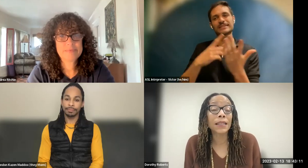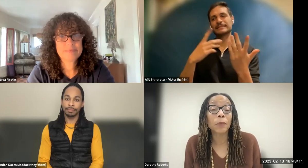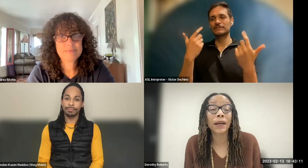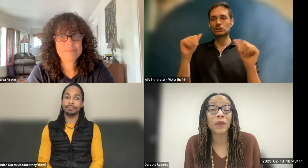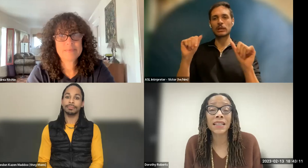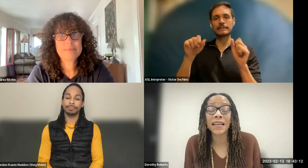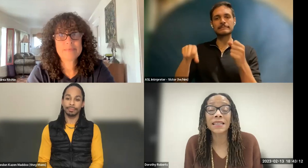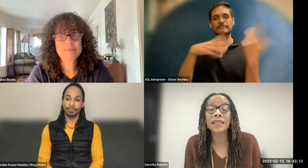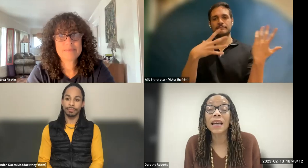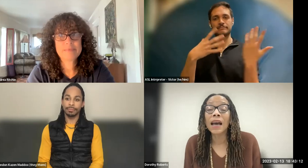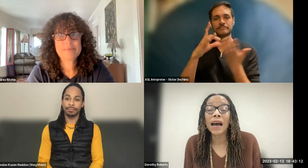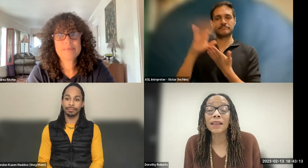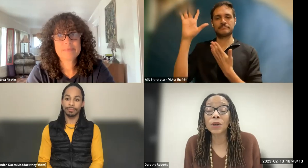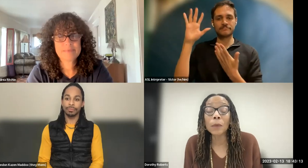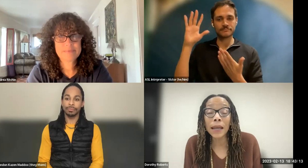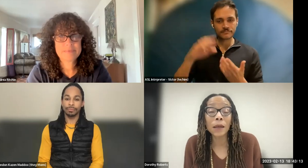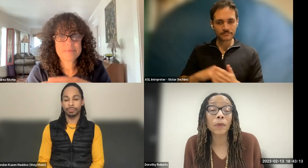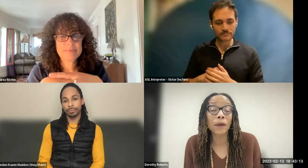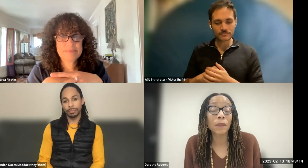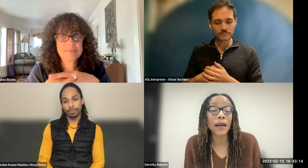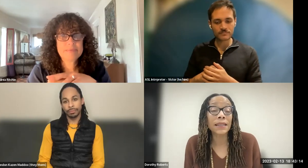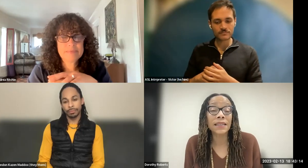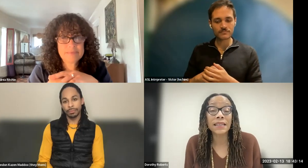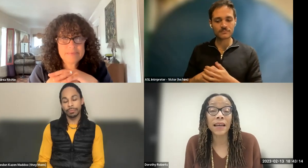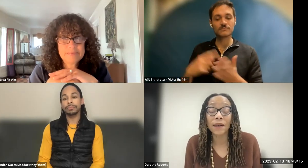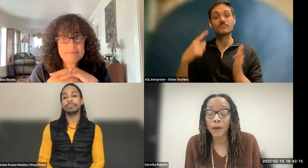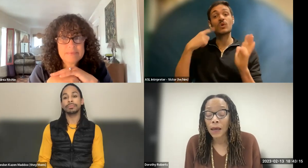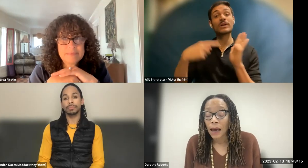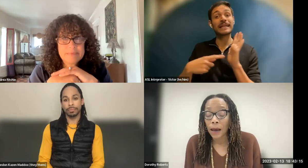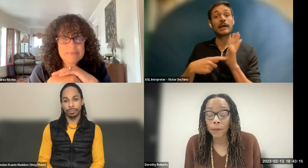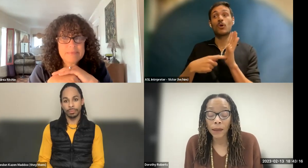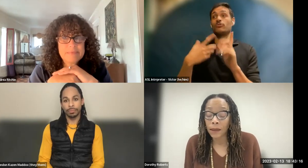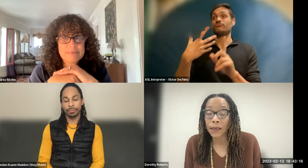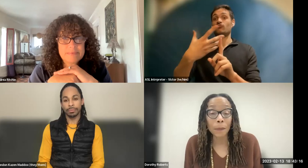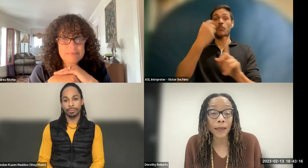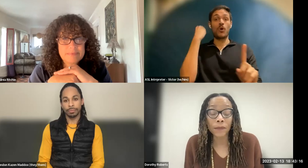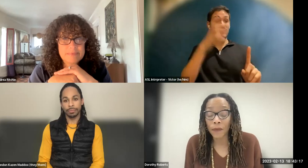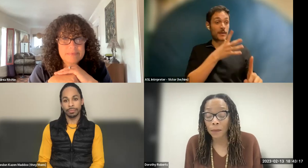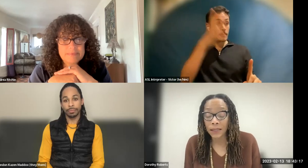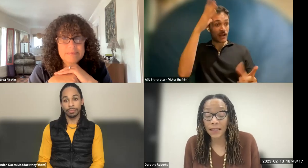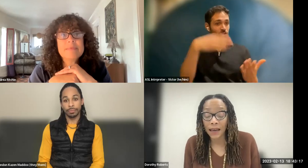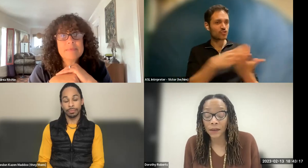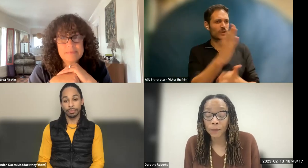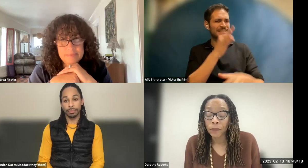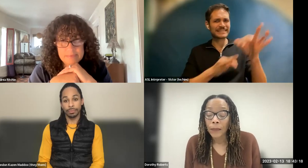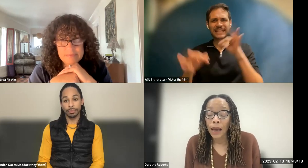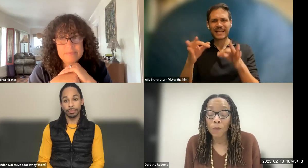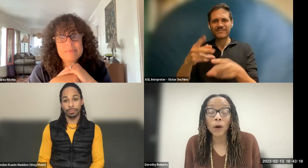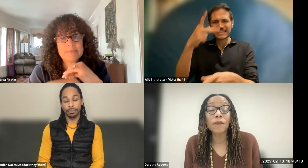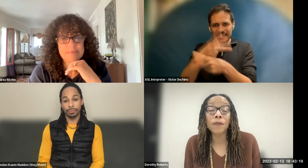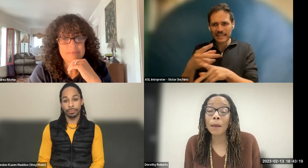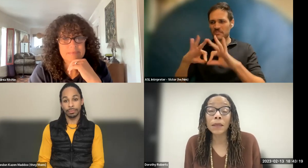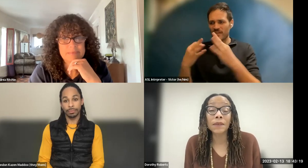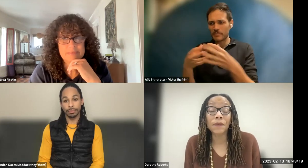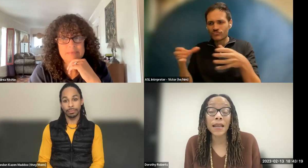parental rights, prioritizes terminating parental rights instead of keeping families together.